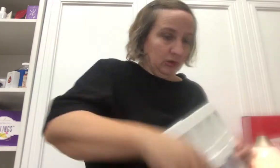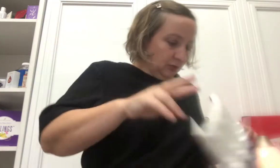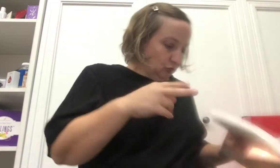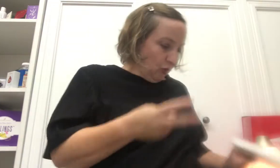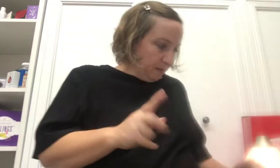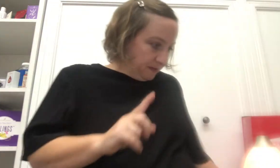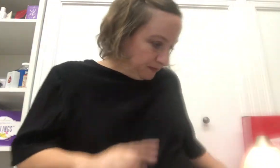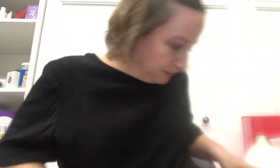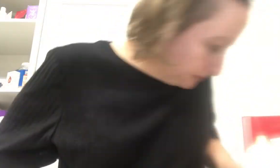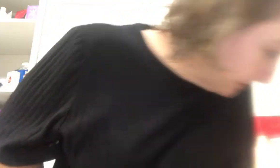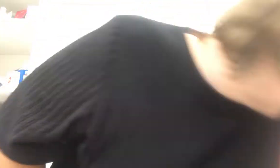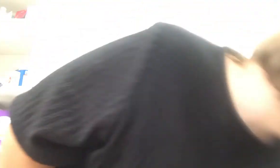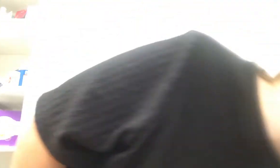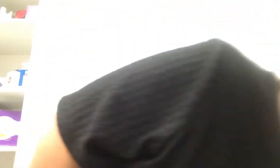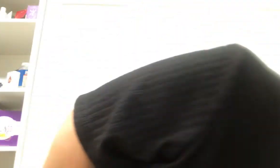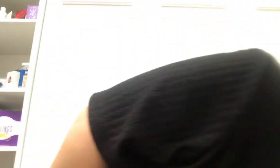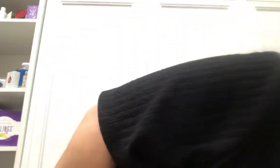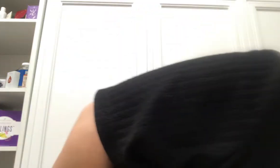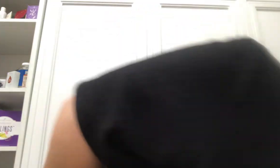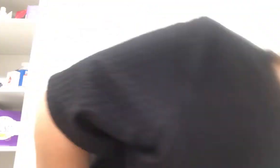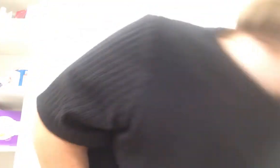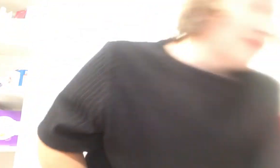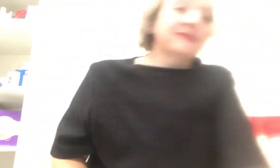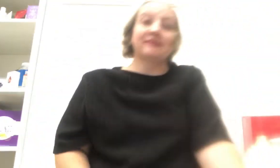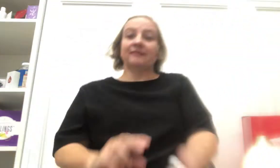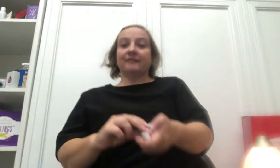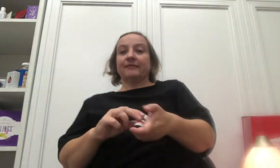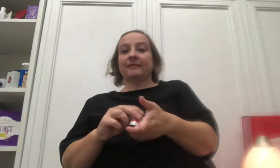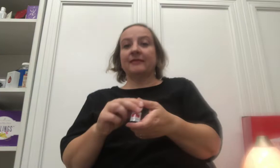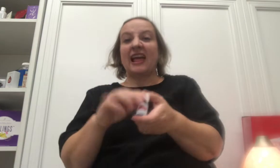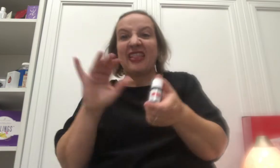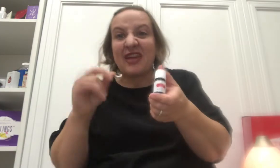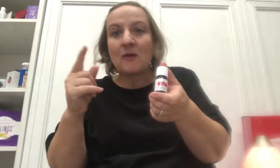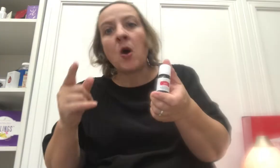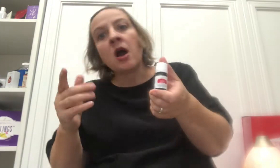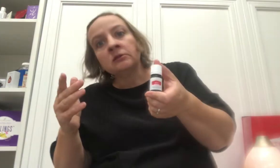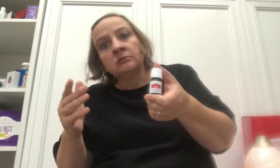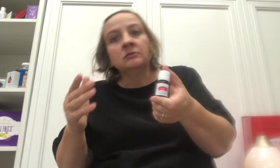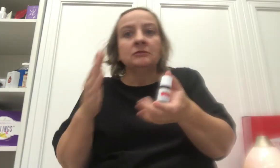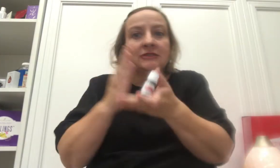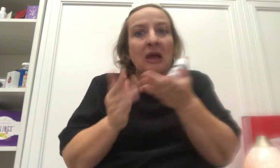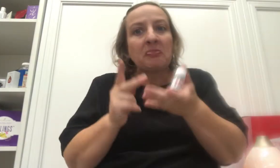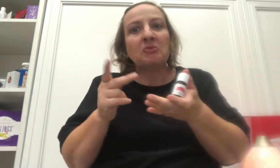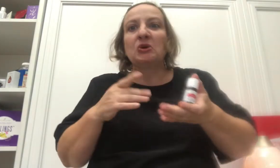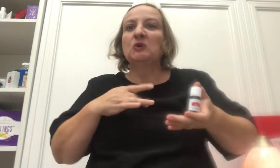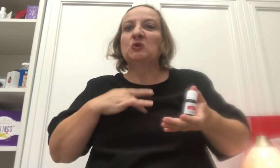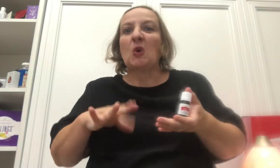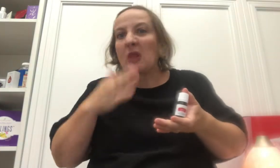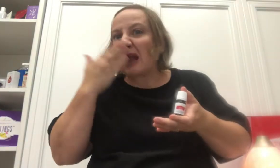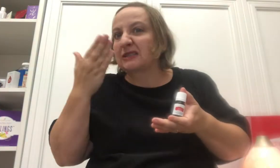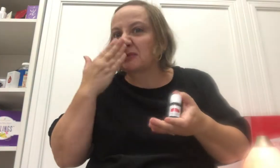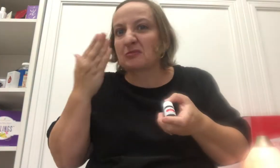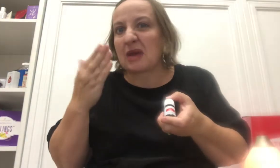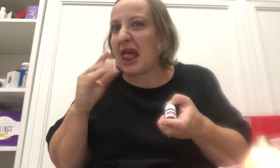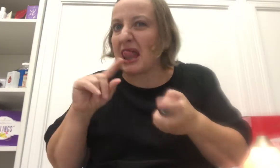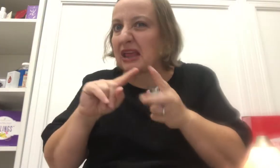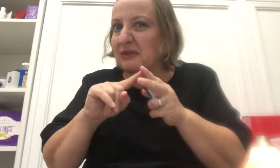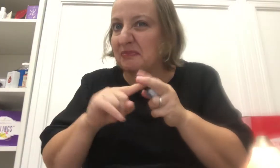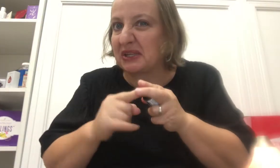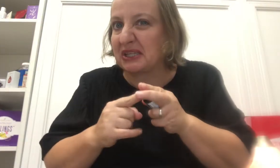oops, I dropped it. Okay, so this one, some people don't love the smell